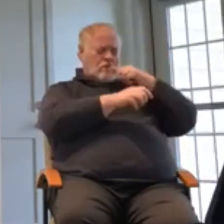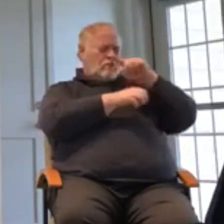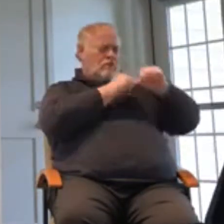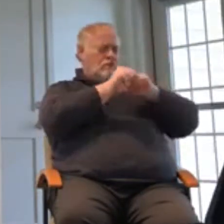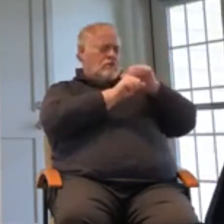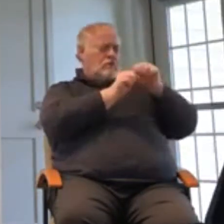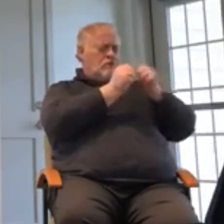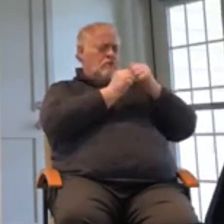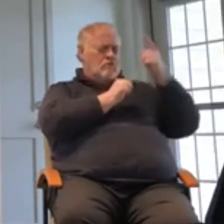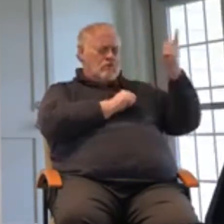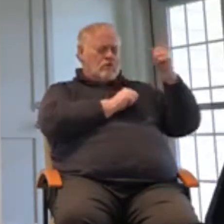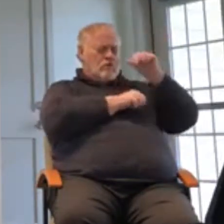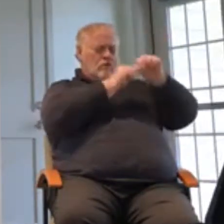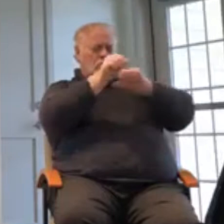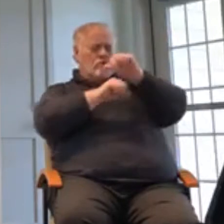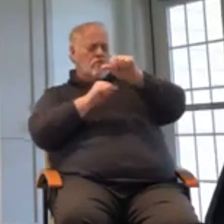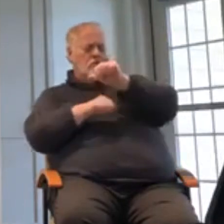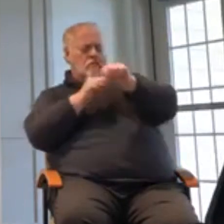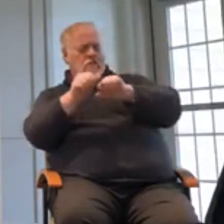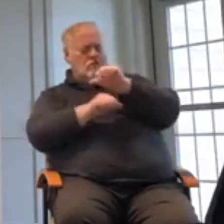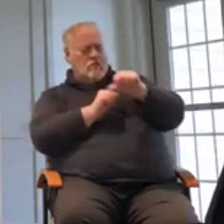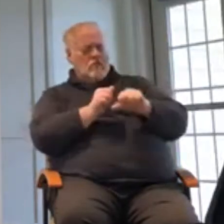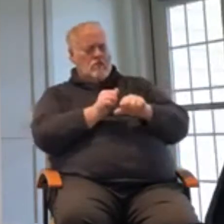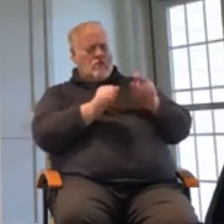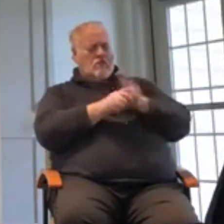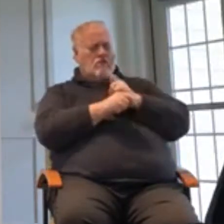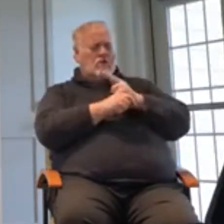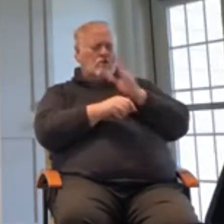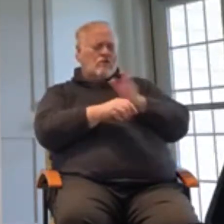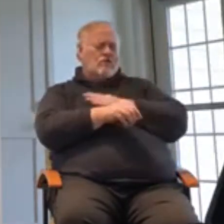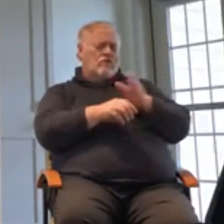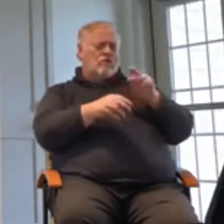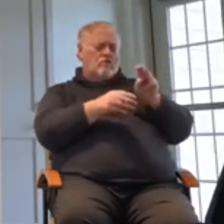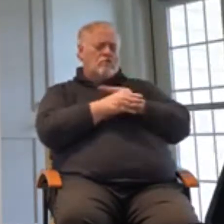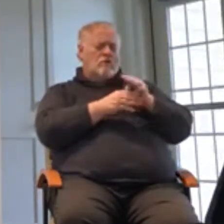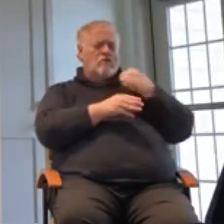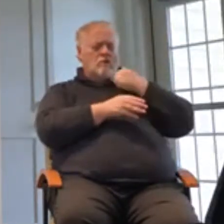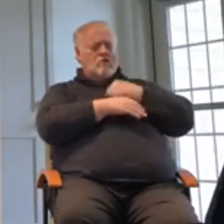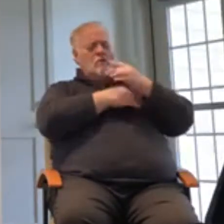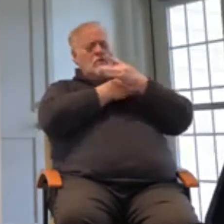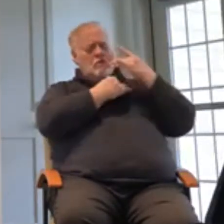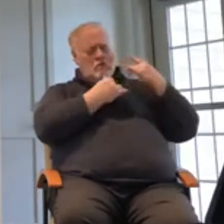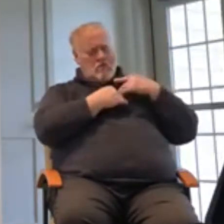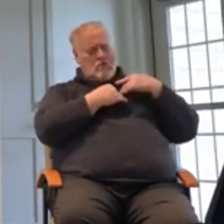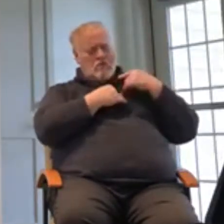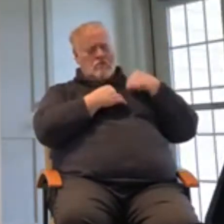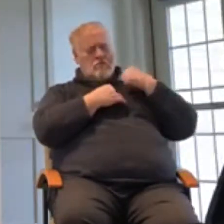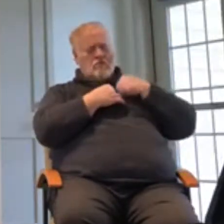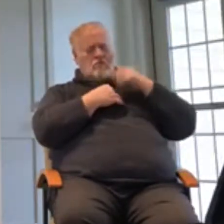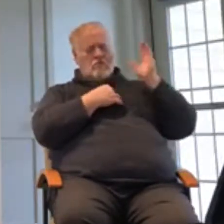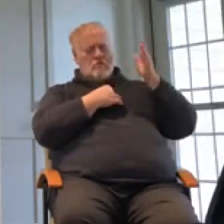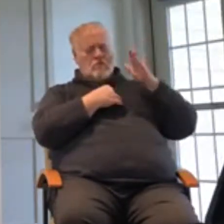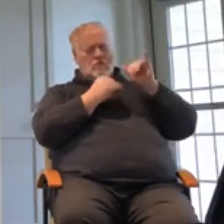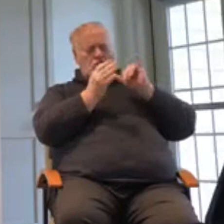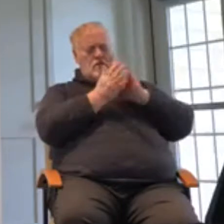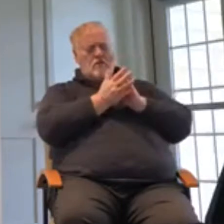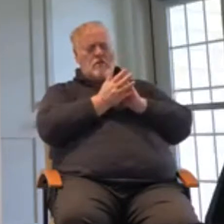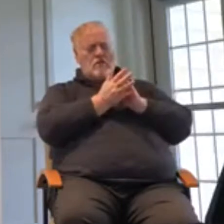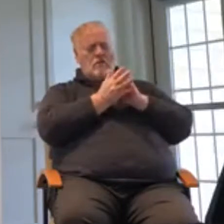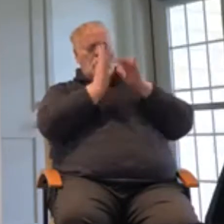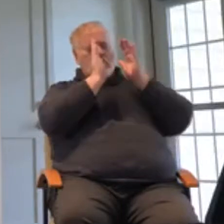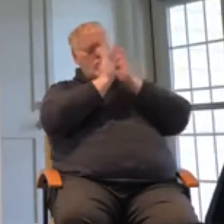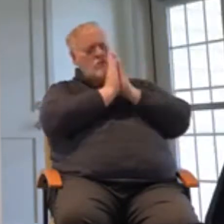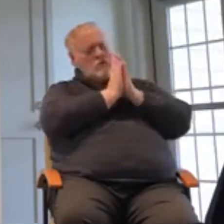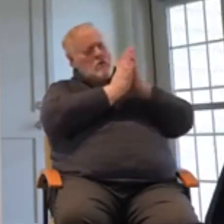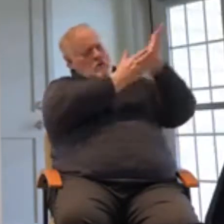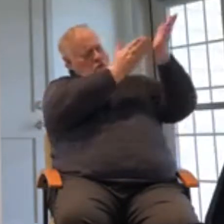our fellowship with each other. Use this song to minister to our hearts. And as we slip into the preaching after that, I pray, Lord, that